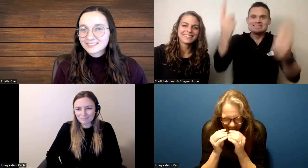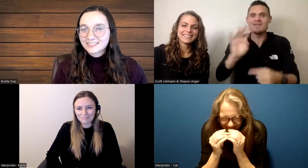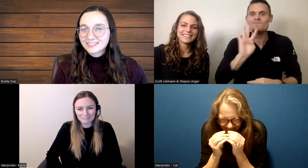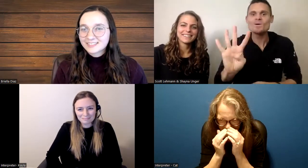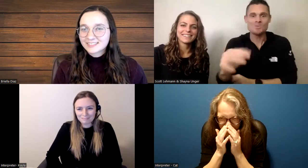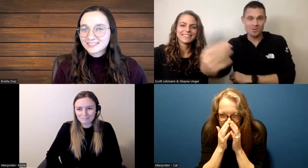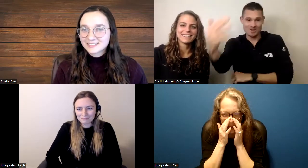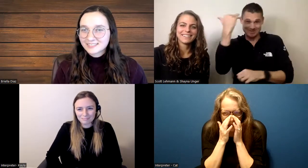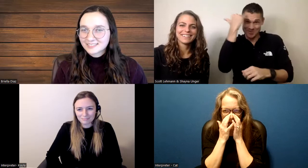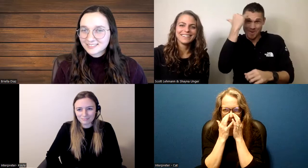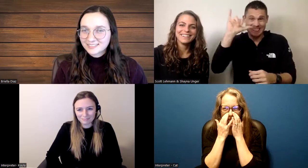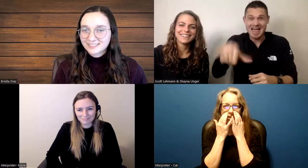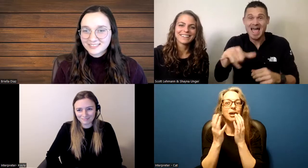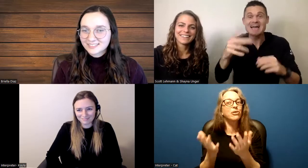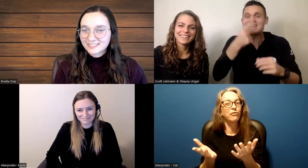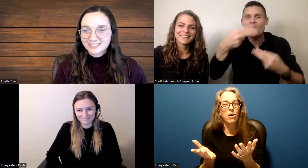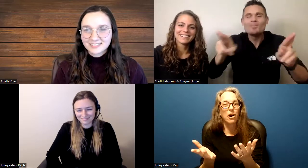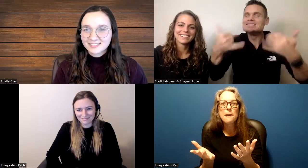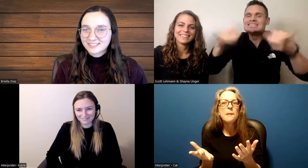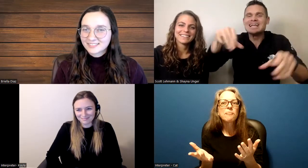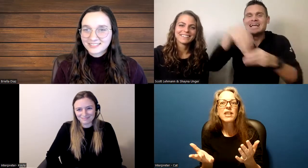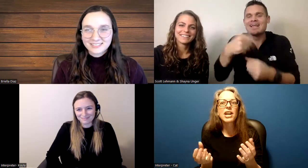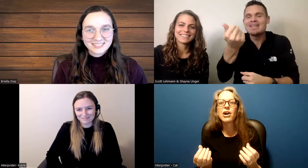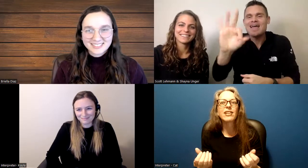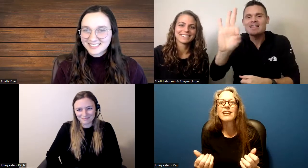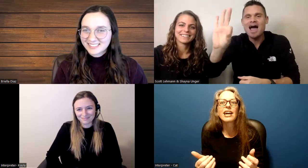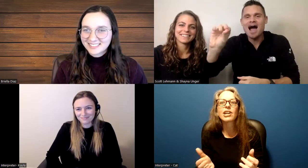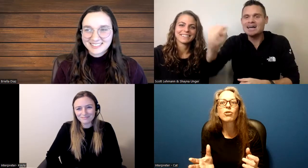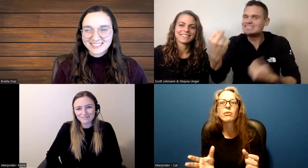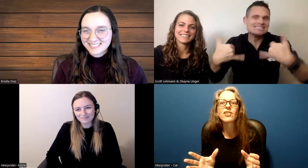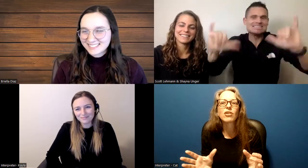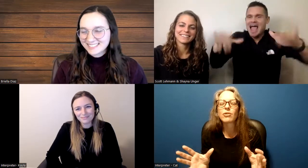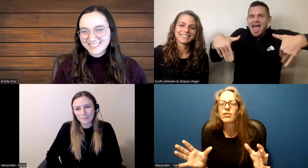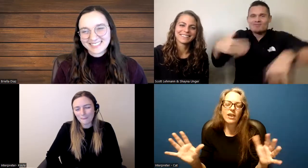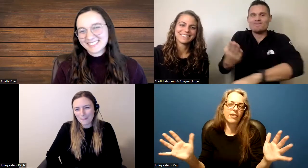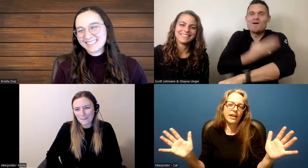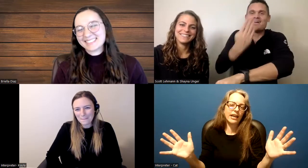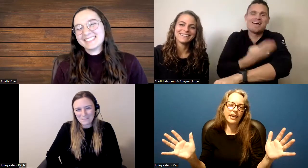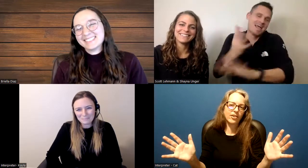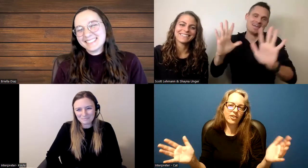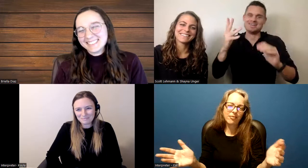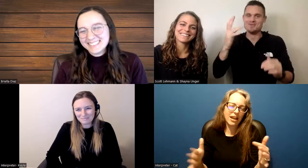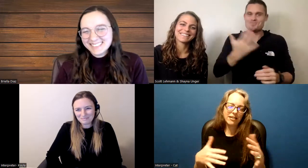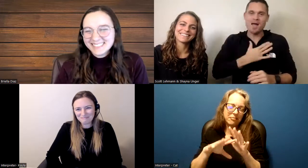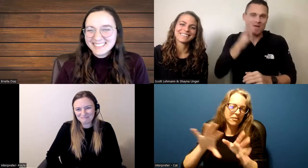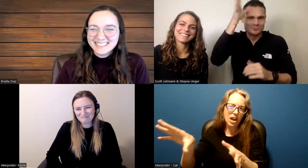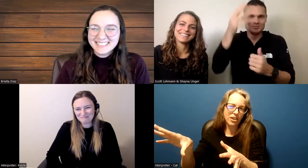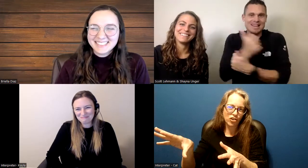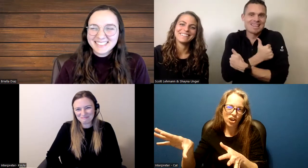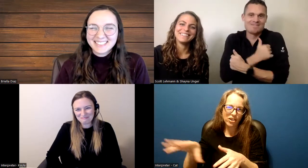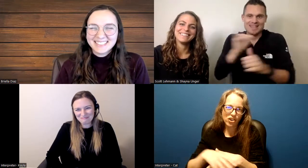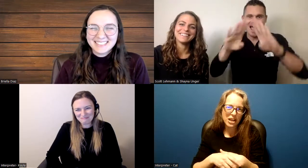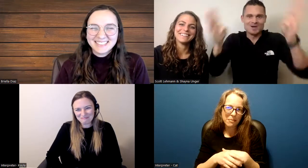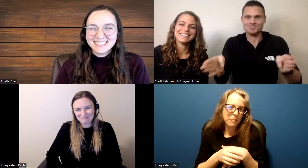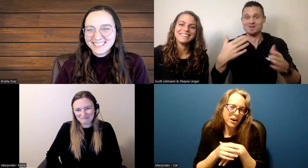table, it's the same one since I was four. You know, that dining room, it's still set in the 90s.